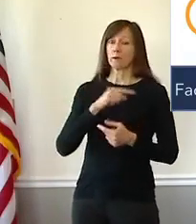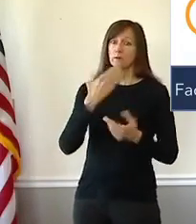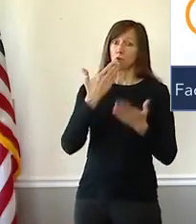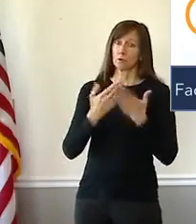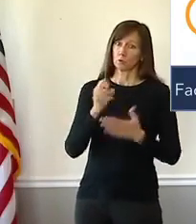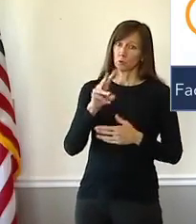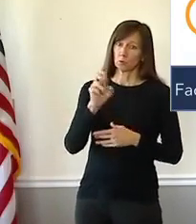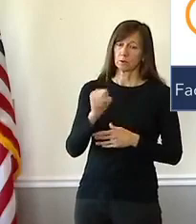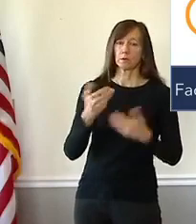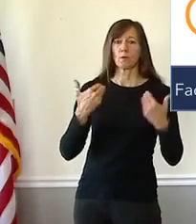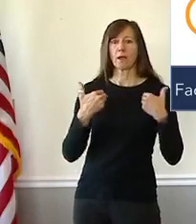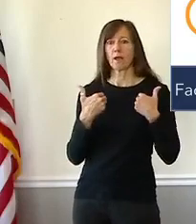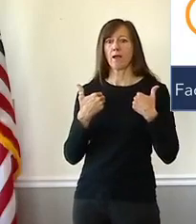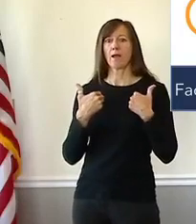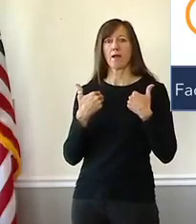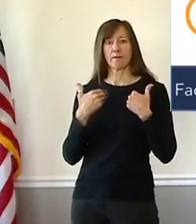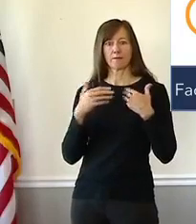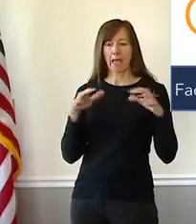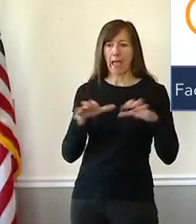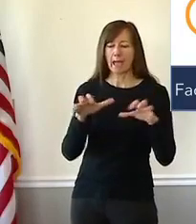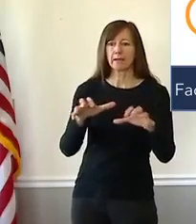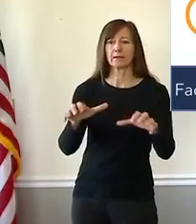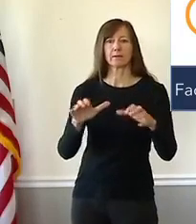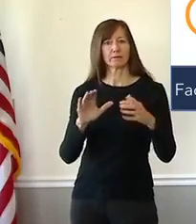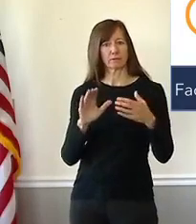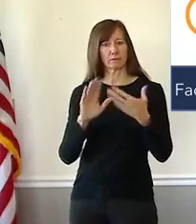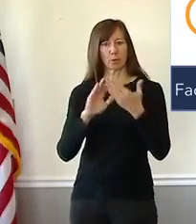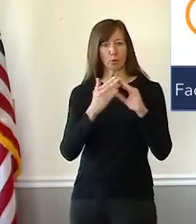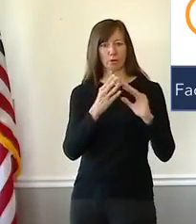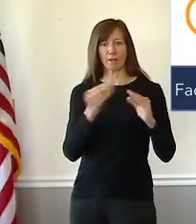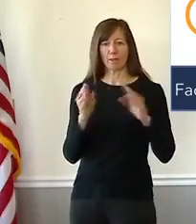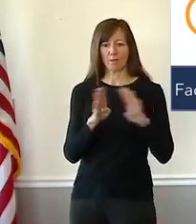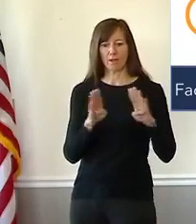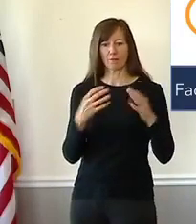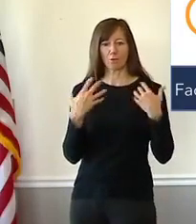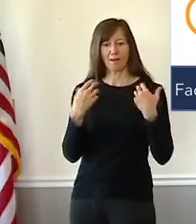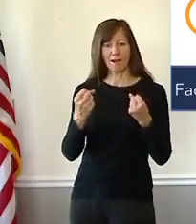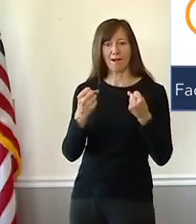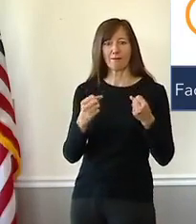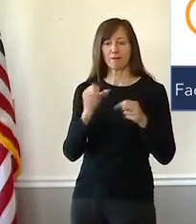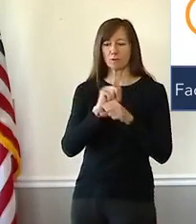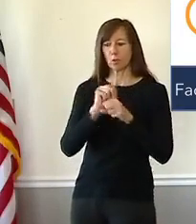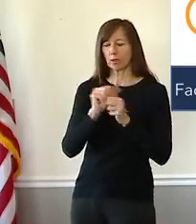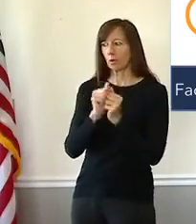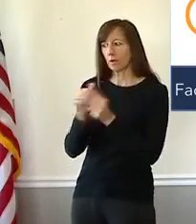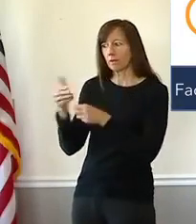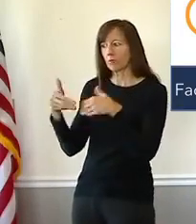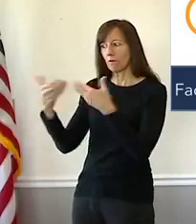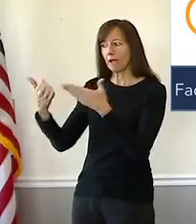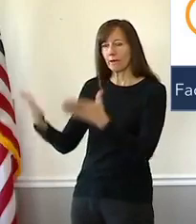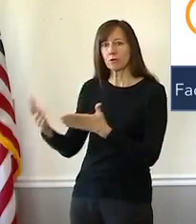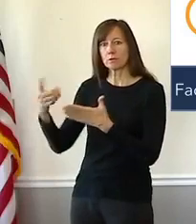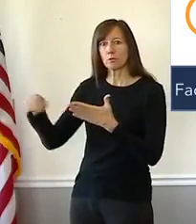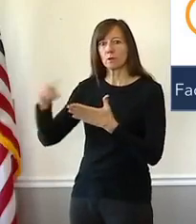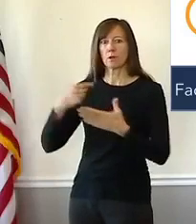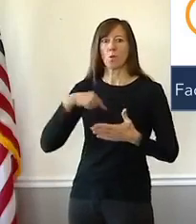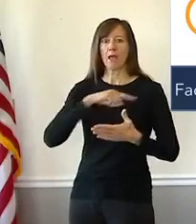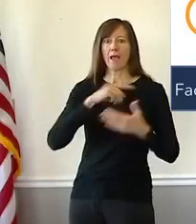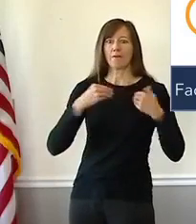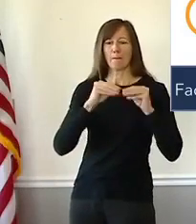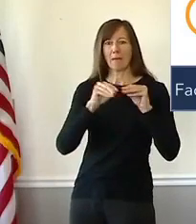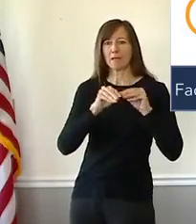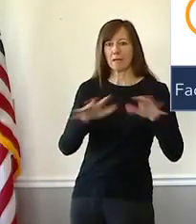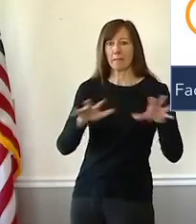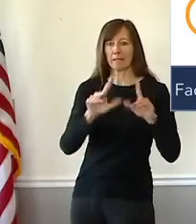Behavioral and Community Health has been working with providers. We have an entire pandemic response plan that has been tested to its limits this